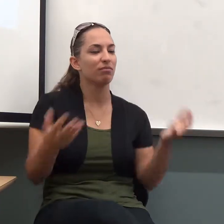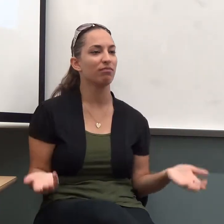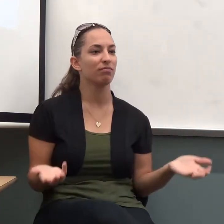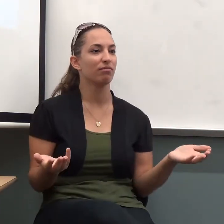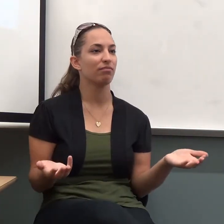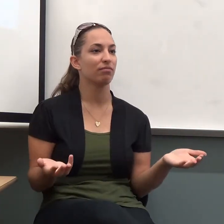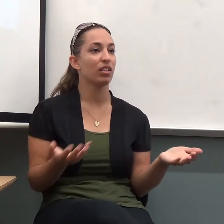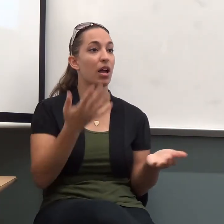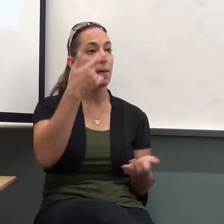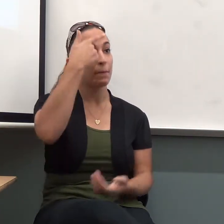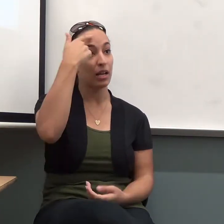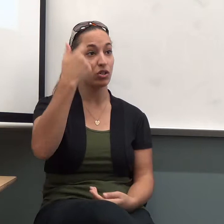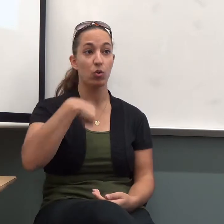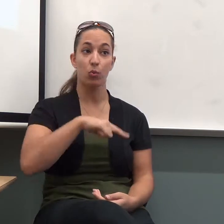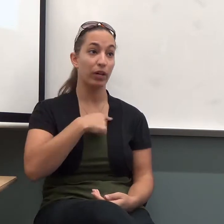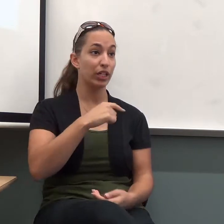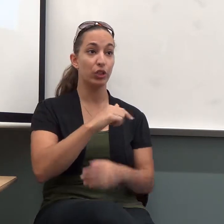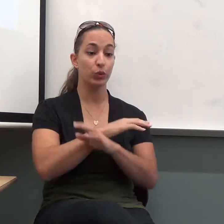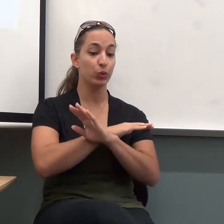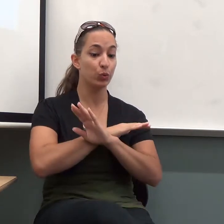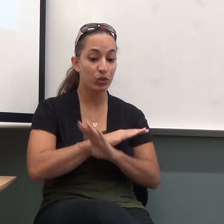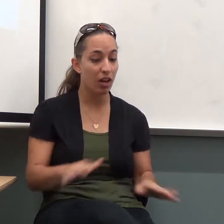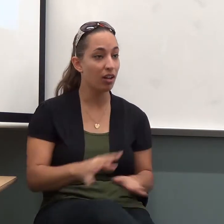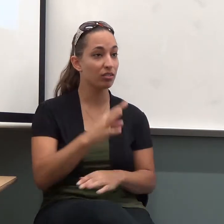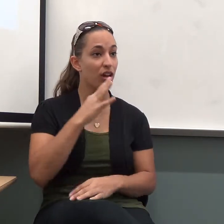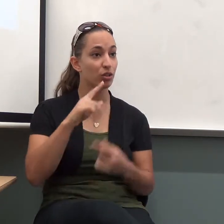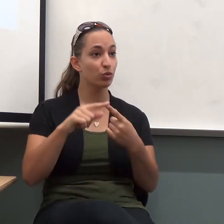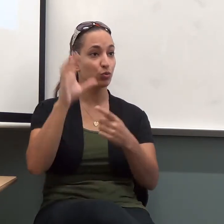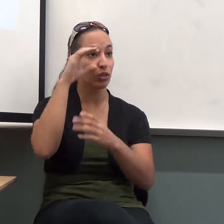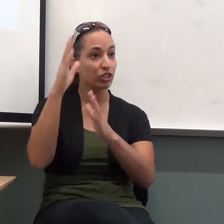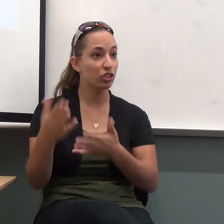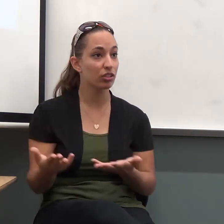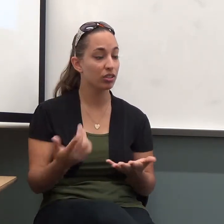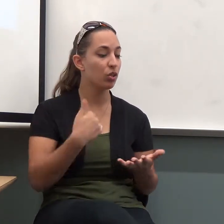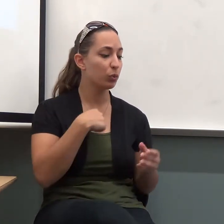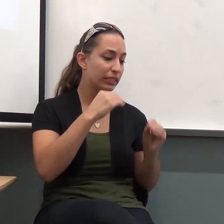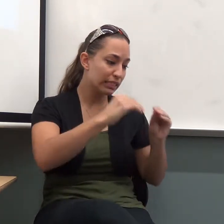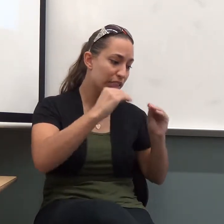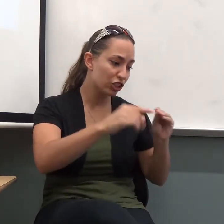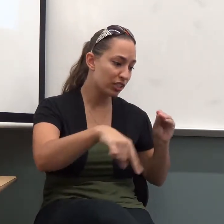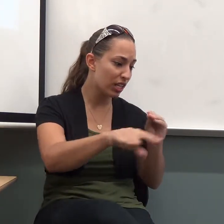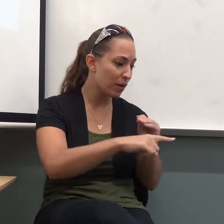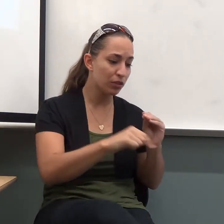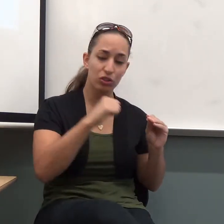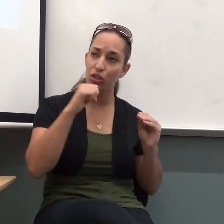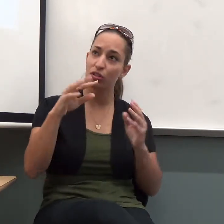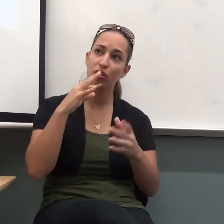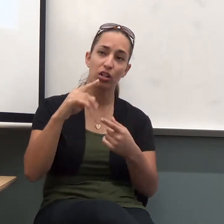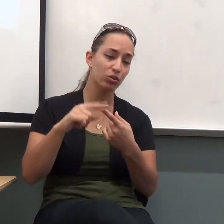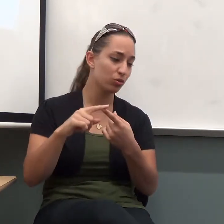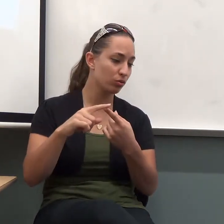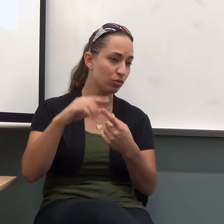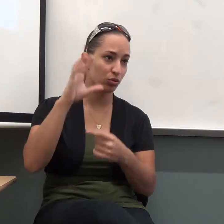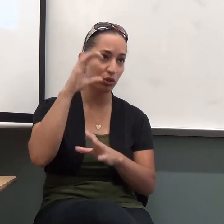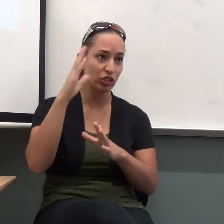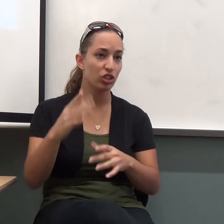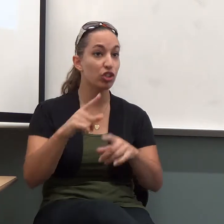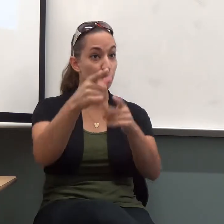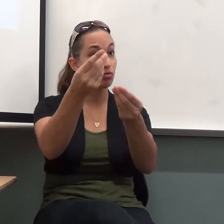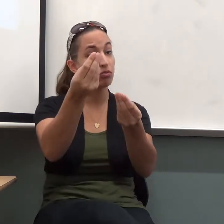Because we Halloween. do not talk to strangers. We teach our children not to talk to strangers. Michelin, you offered me that answer, but we don't know how to put that into a sentence. So why